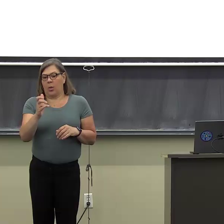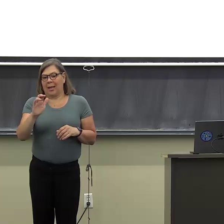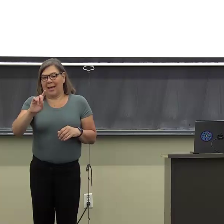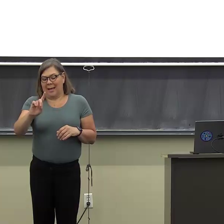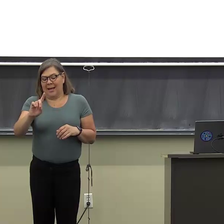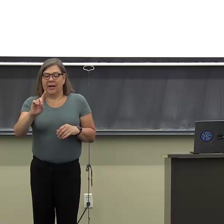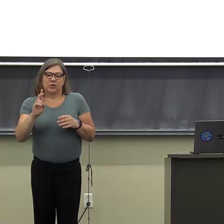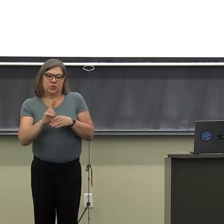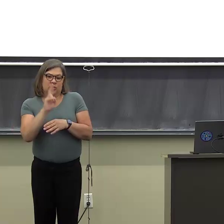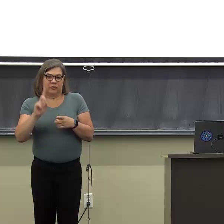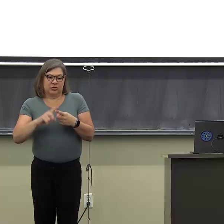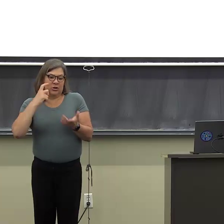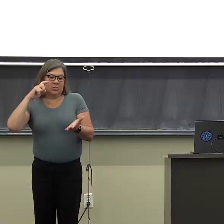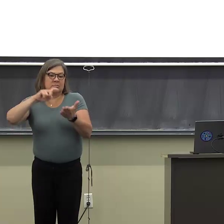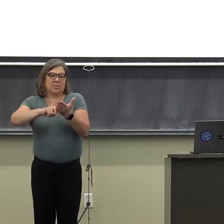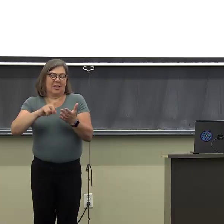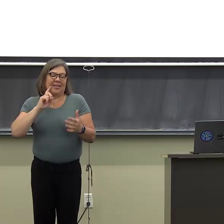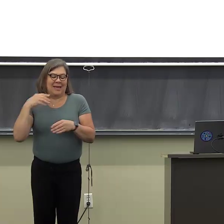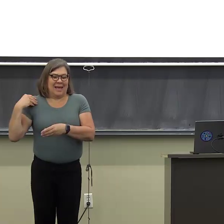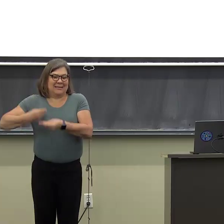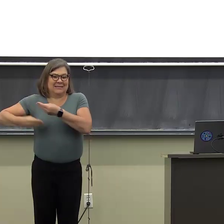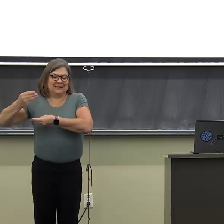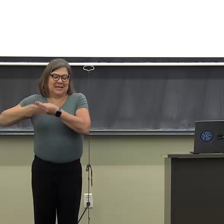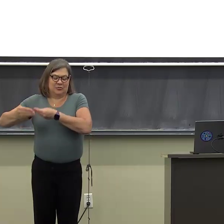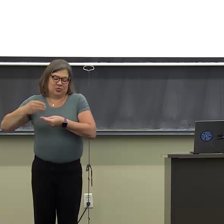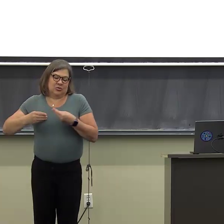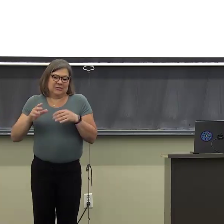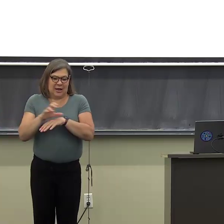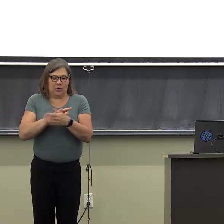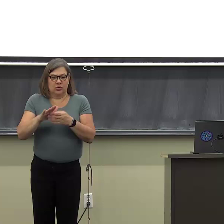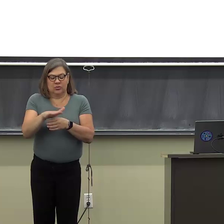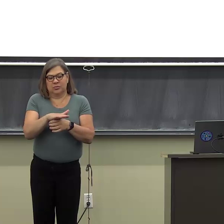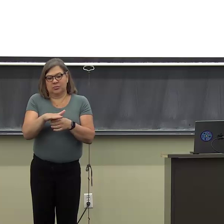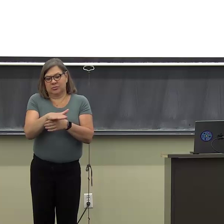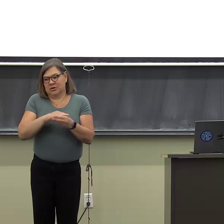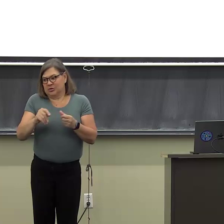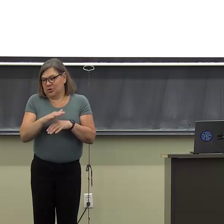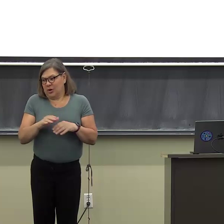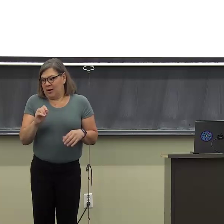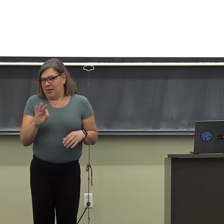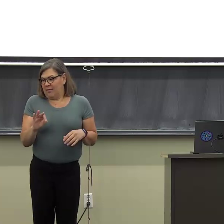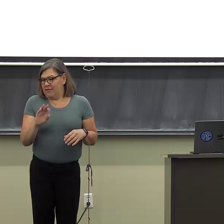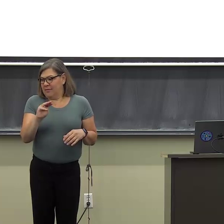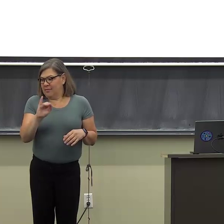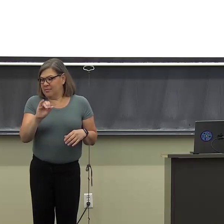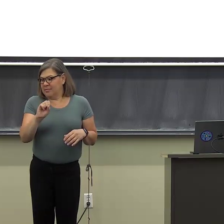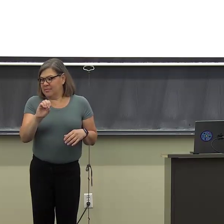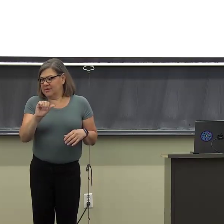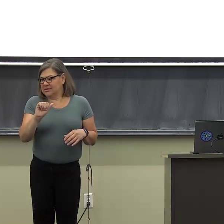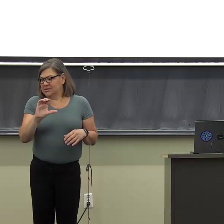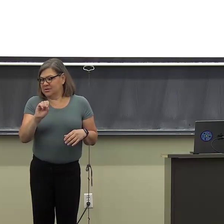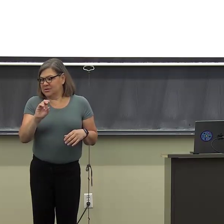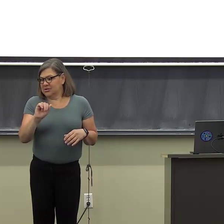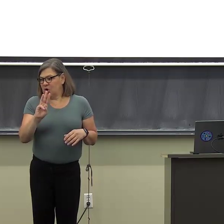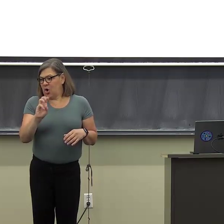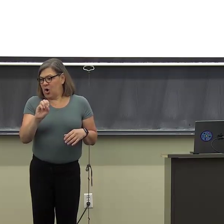acknowledge the ancestral and traditional territories of the Mississauga of the Credit, the Haudenosaunee, the Anishinaabe, and